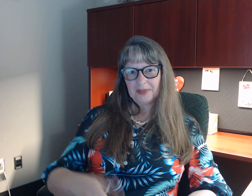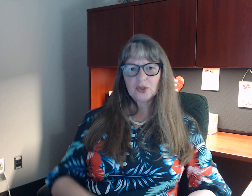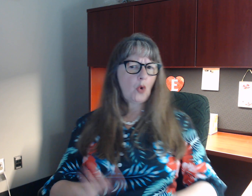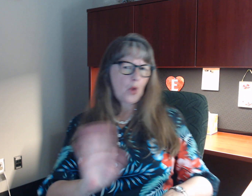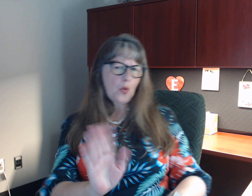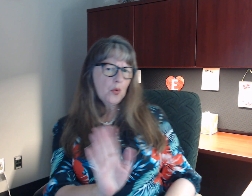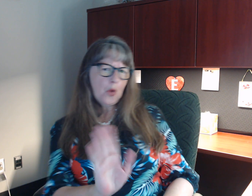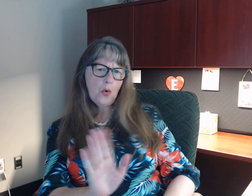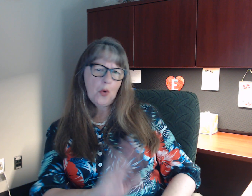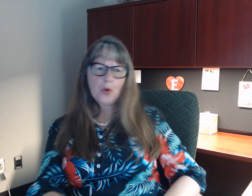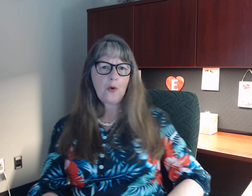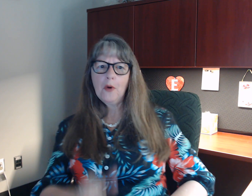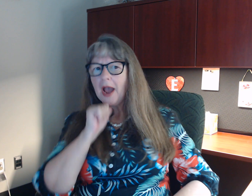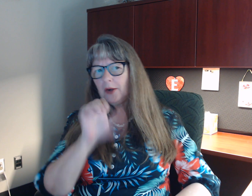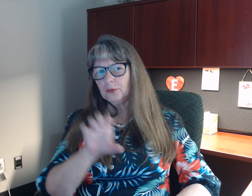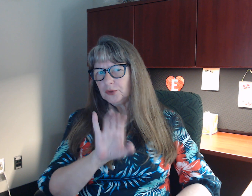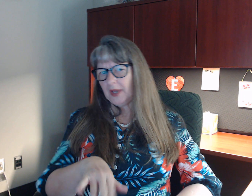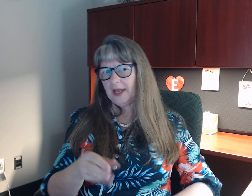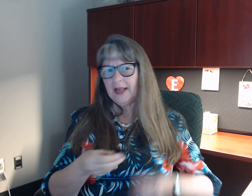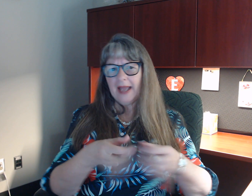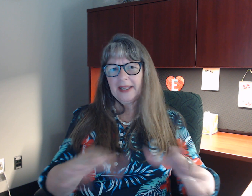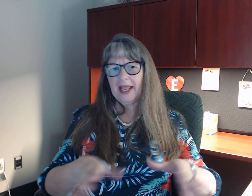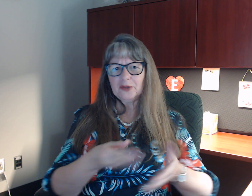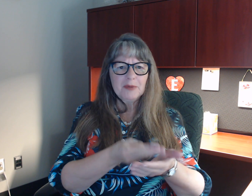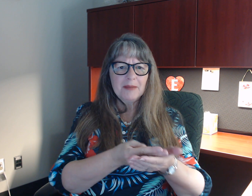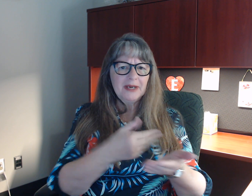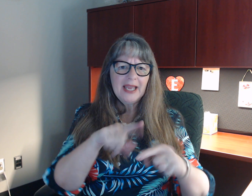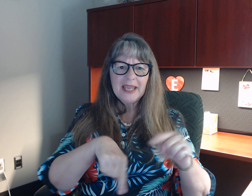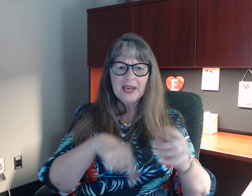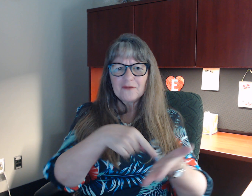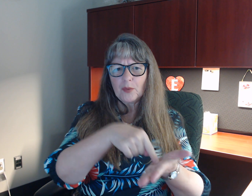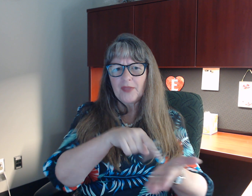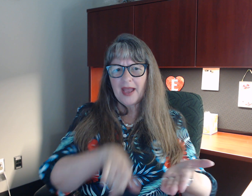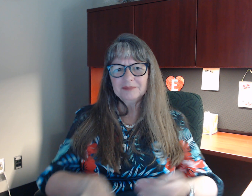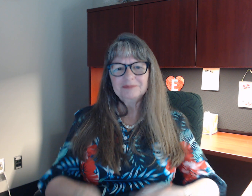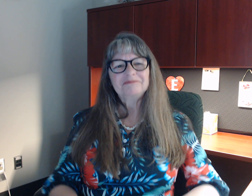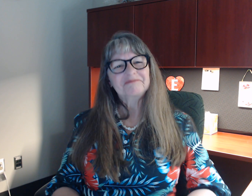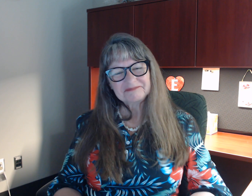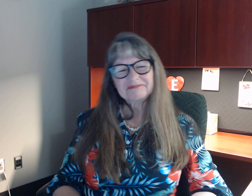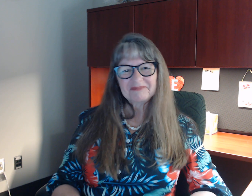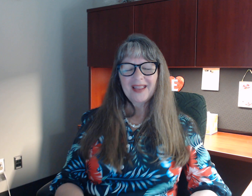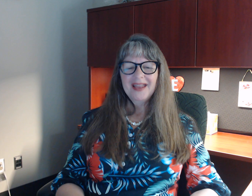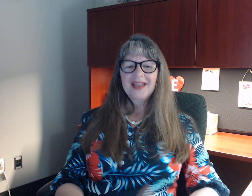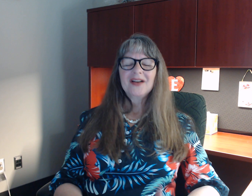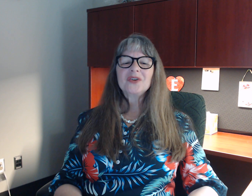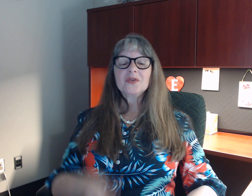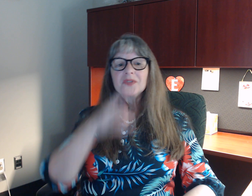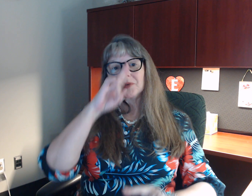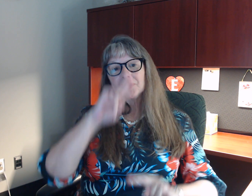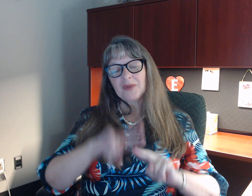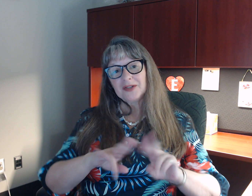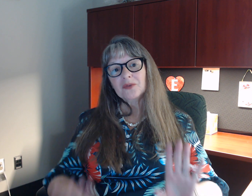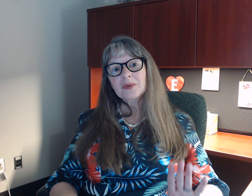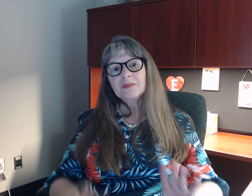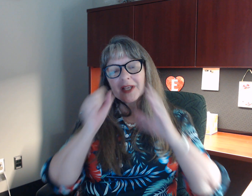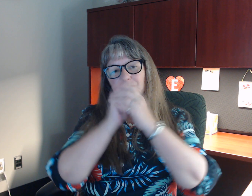oh, no. I don't do that. I can't lose my money. I can't afford that. So that was fun. So that's what I was